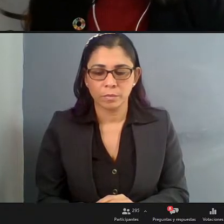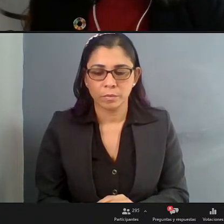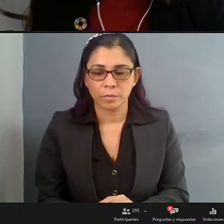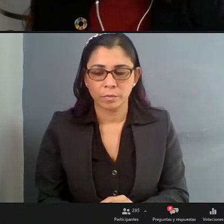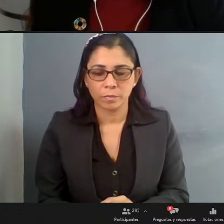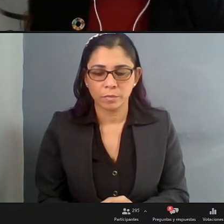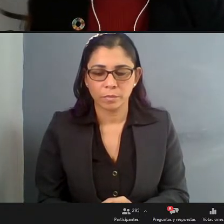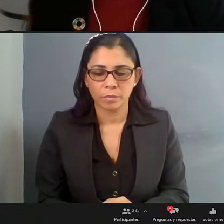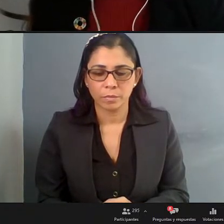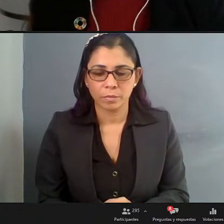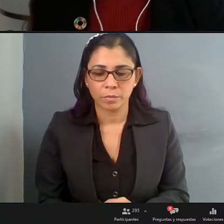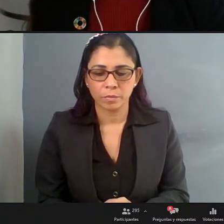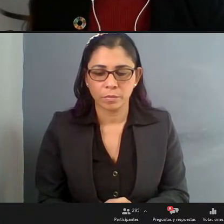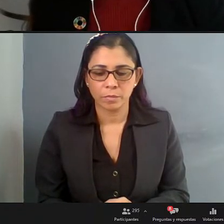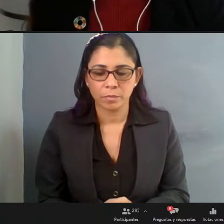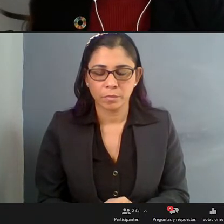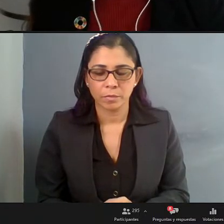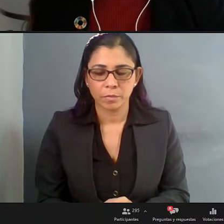foreign